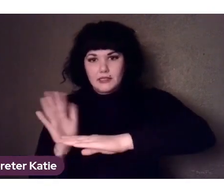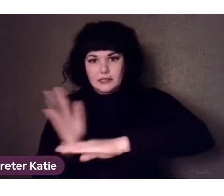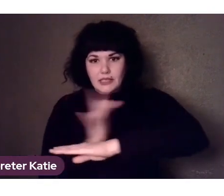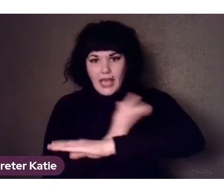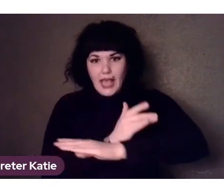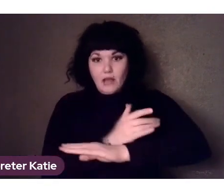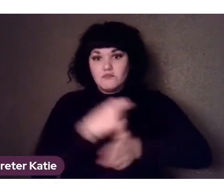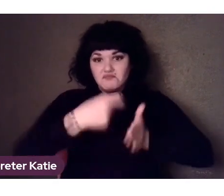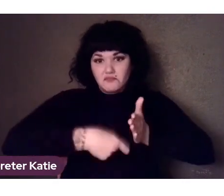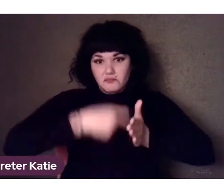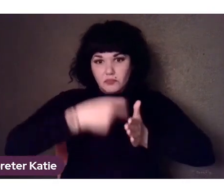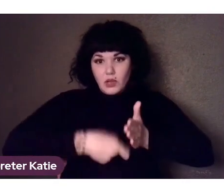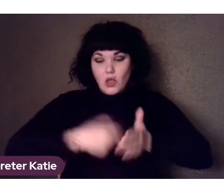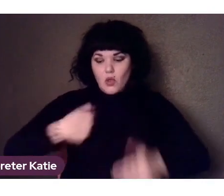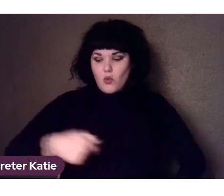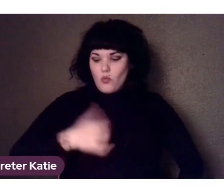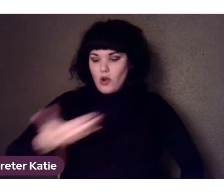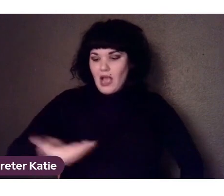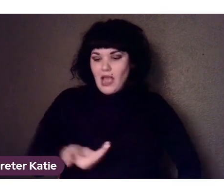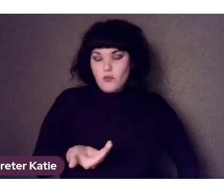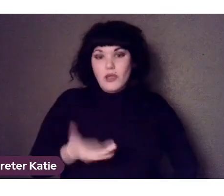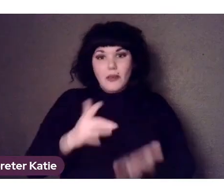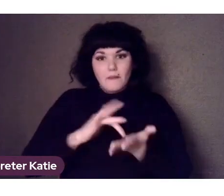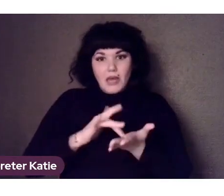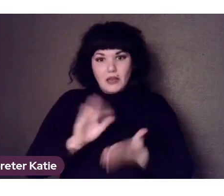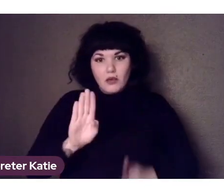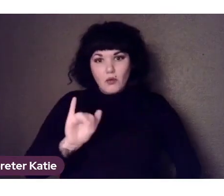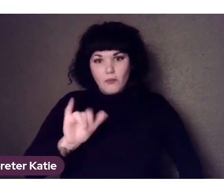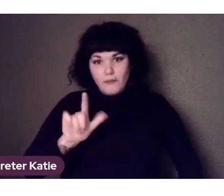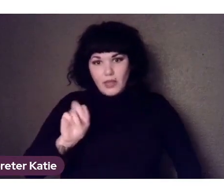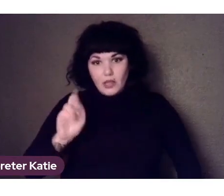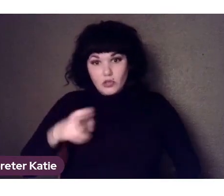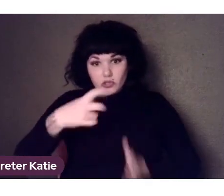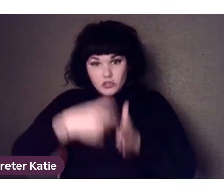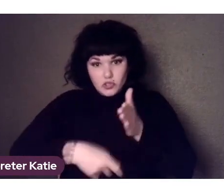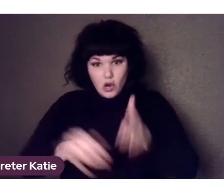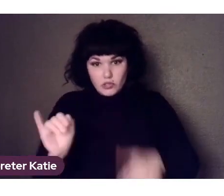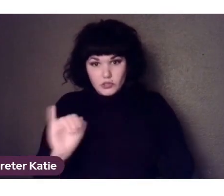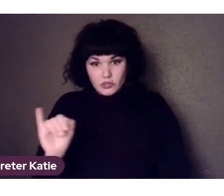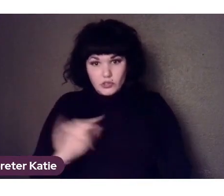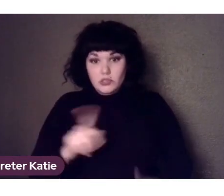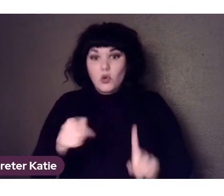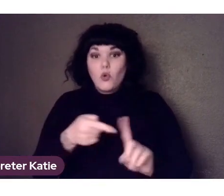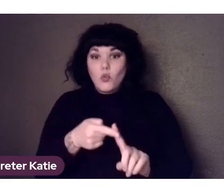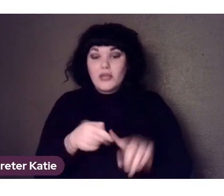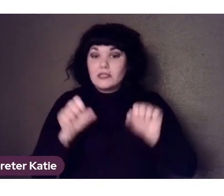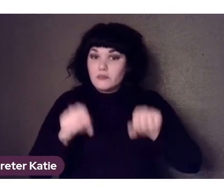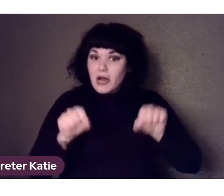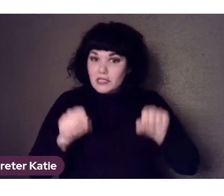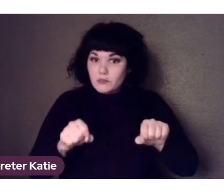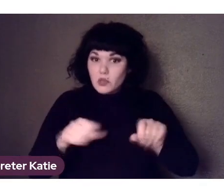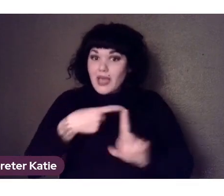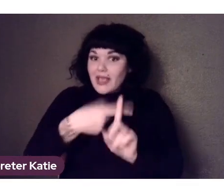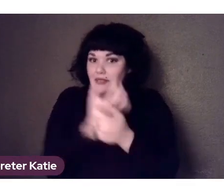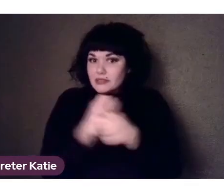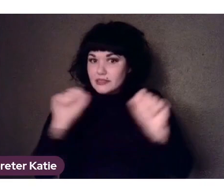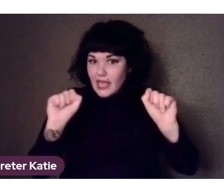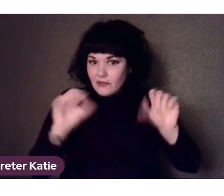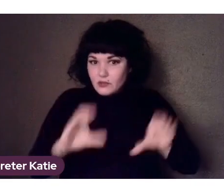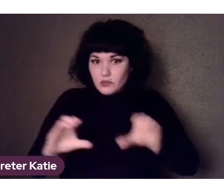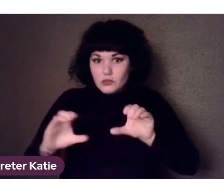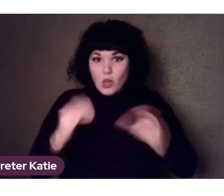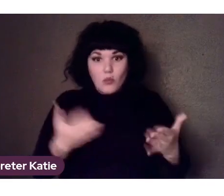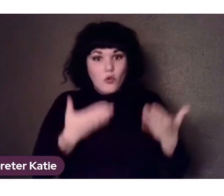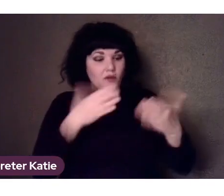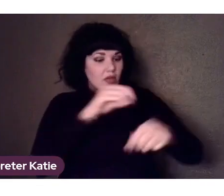medical biller to charge insurance when possible, when it's possible and safe to do so. And we're offering consultations and trainings that